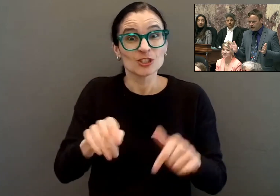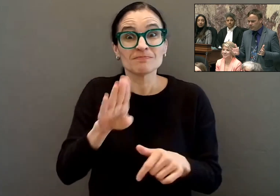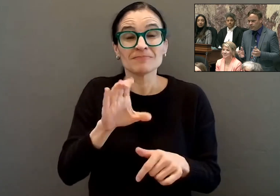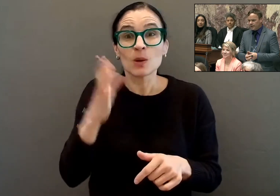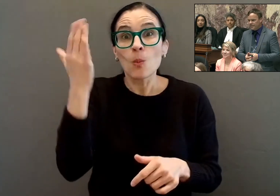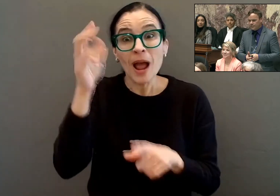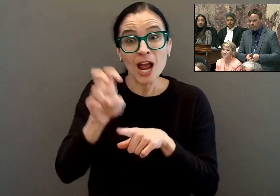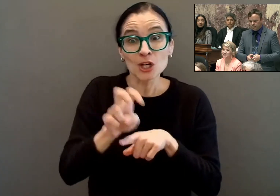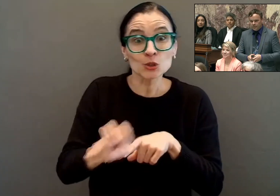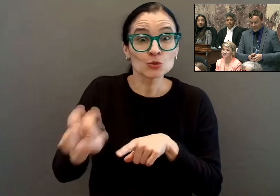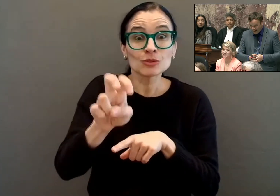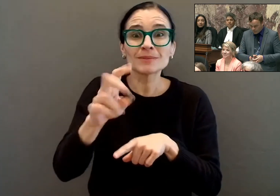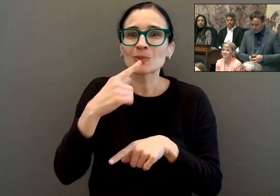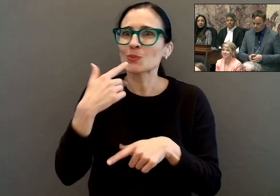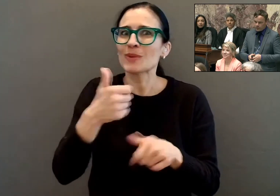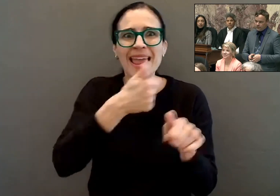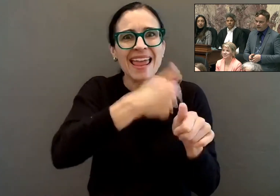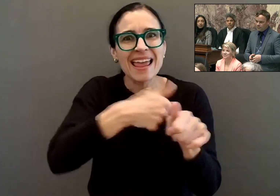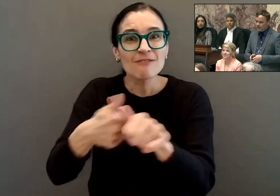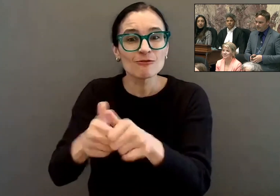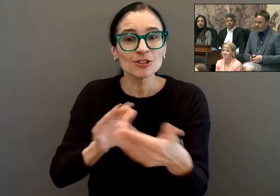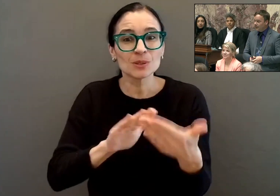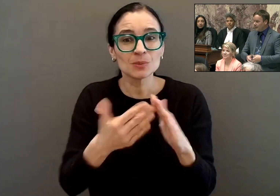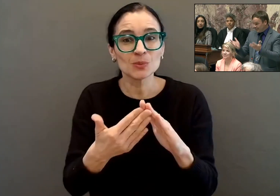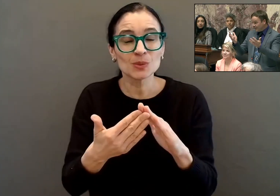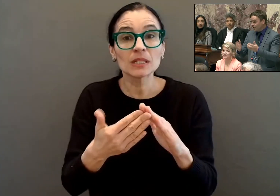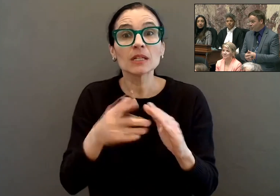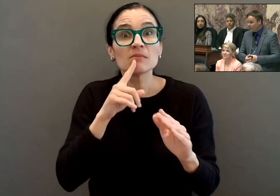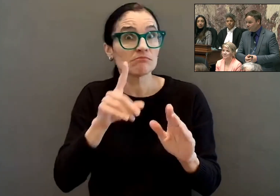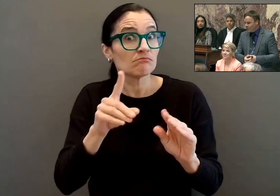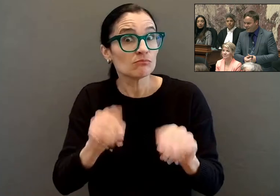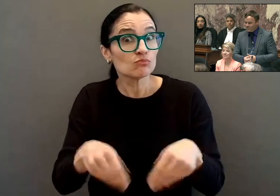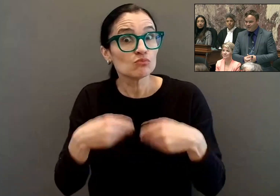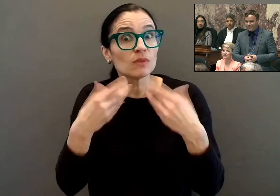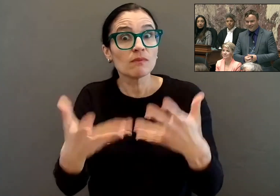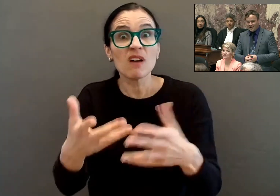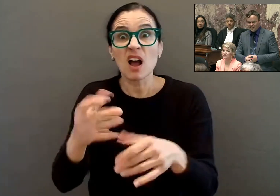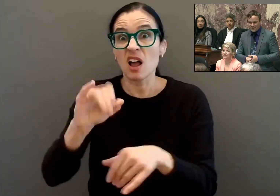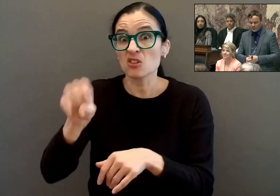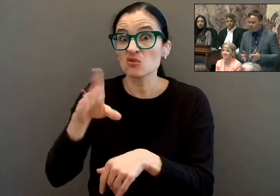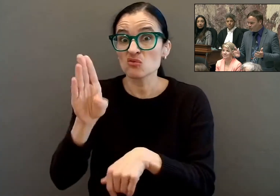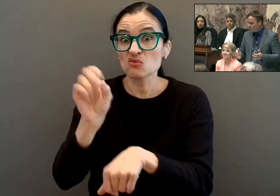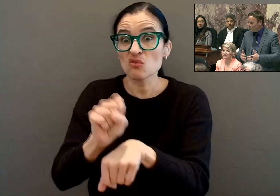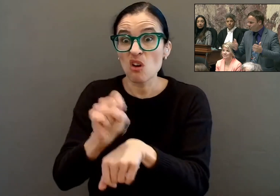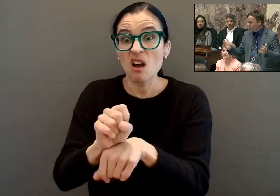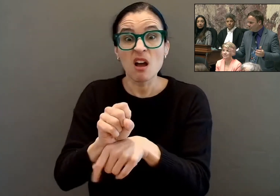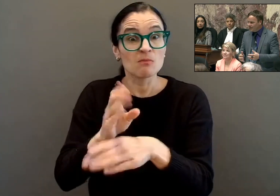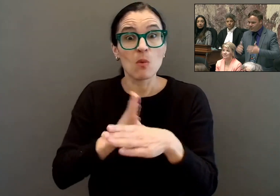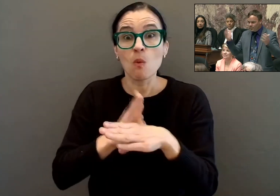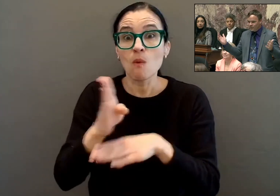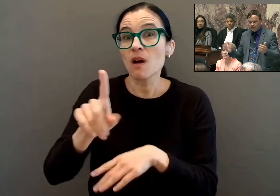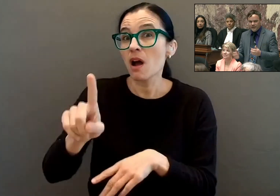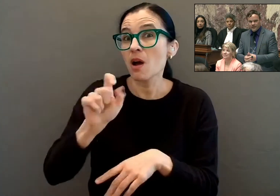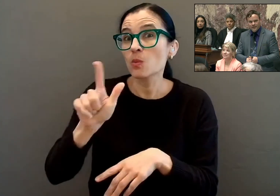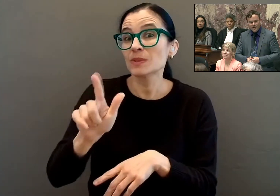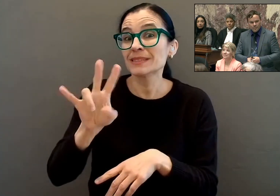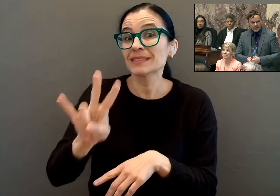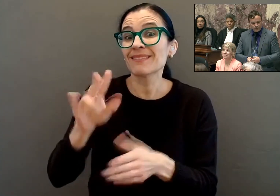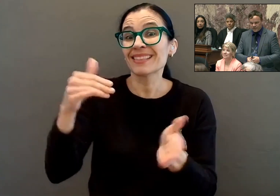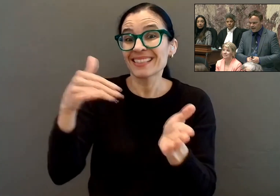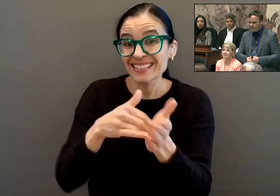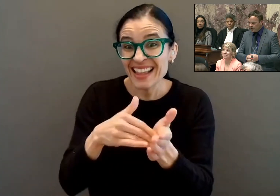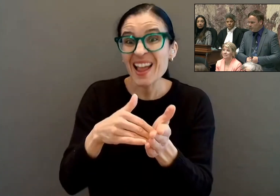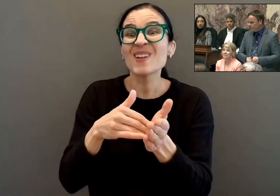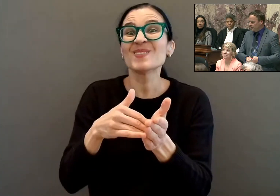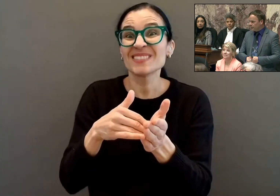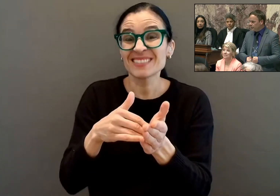for over 127,000 British Columbians. It's actually Tourism Week in BC. I say Tourism Week, Tourism Month, Tourism Year, because